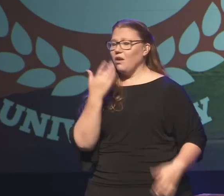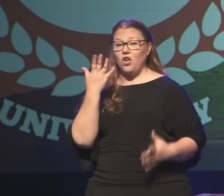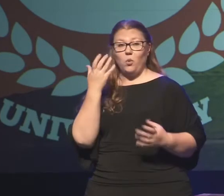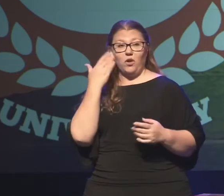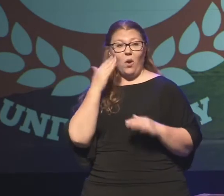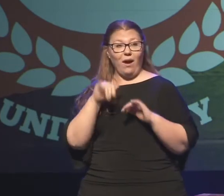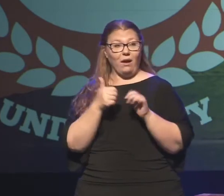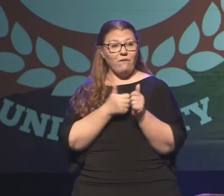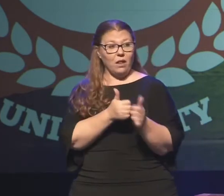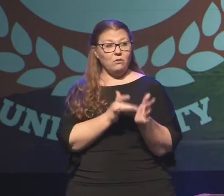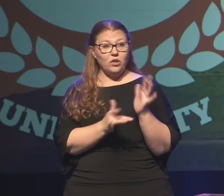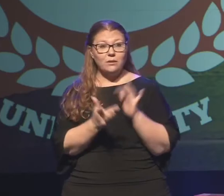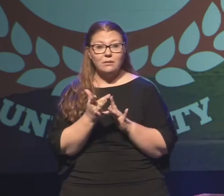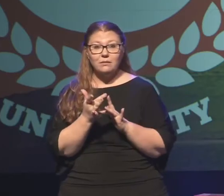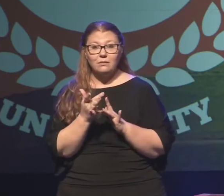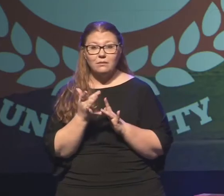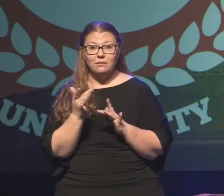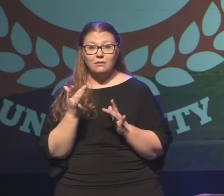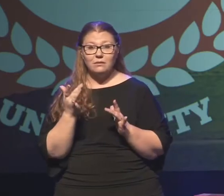follow Jesus?